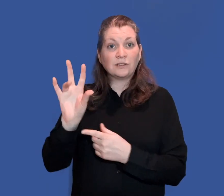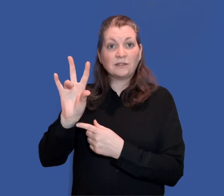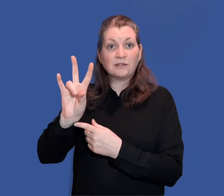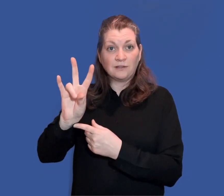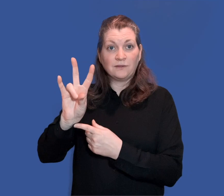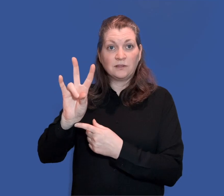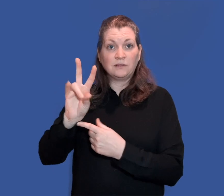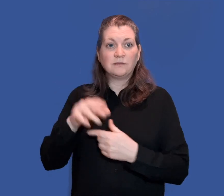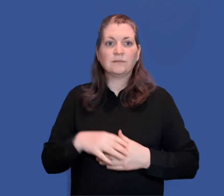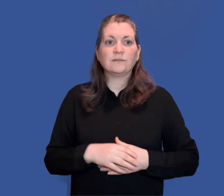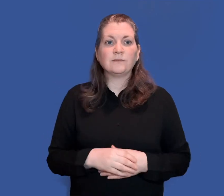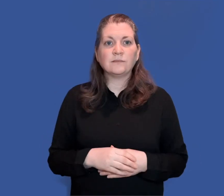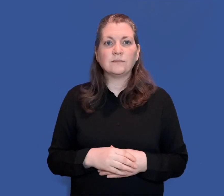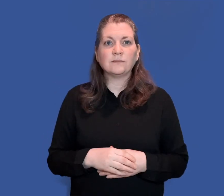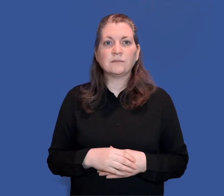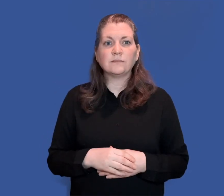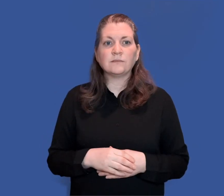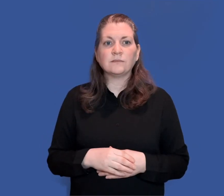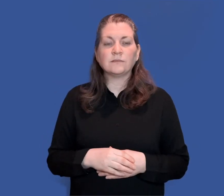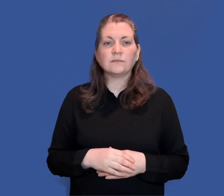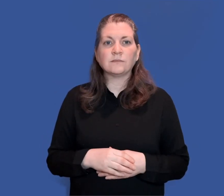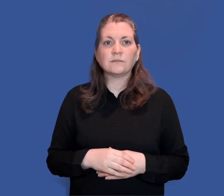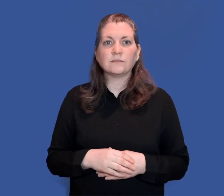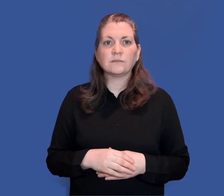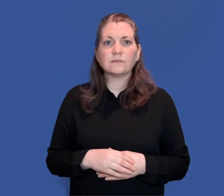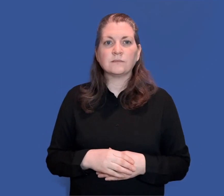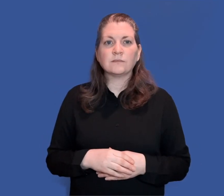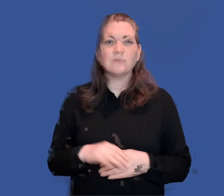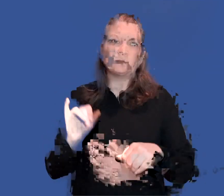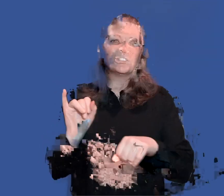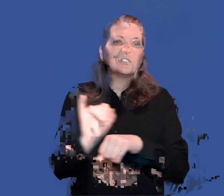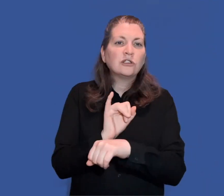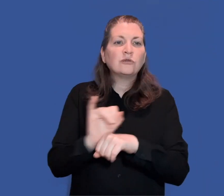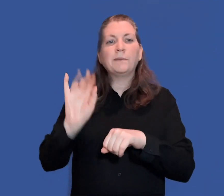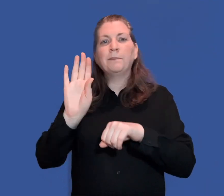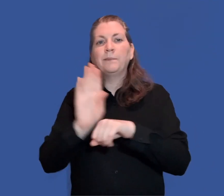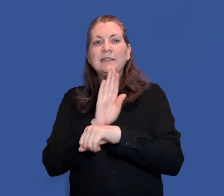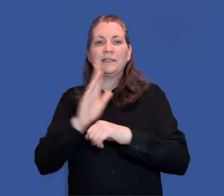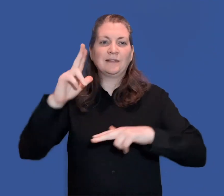Please cast your vote to either approve or reject this budget. Project number 7